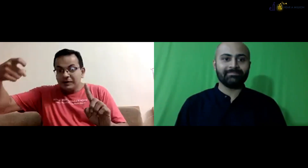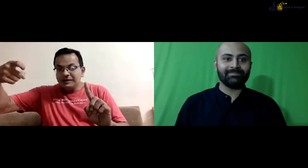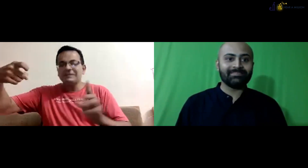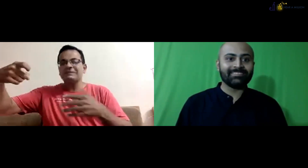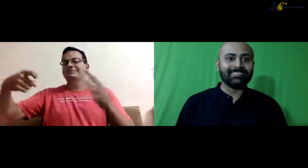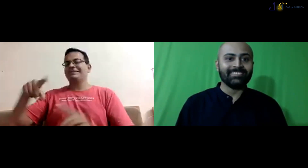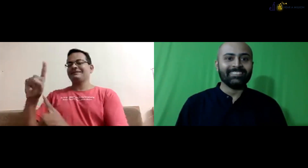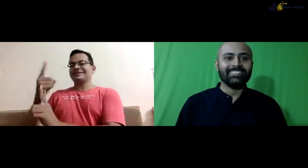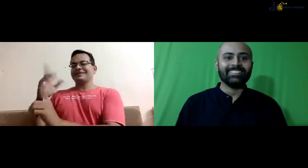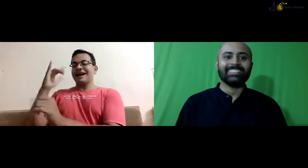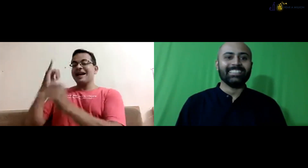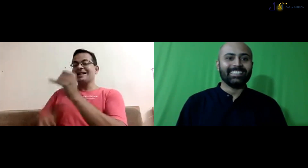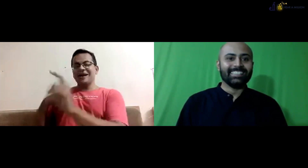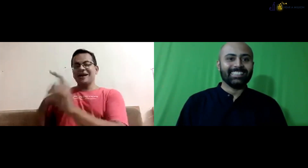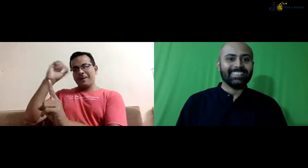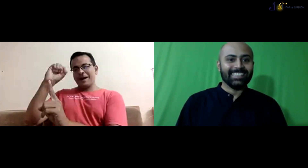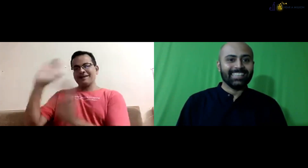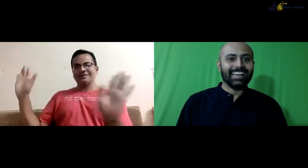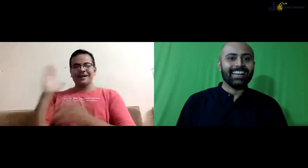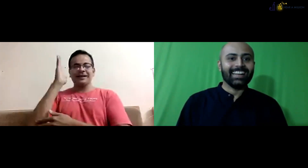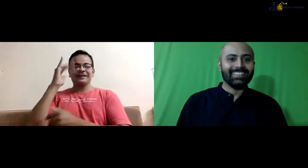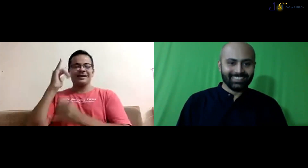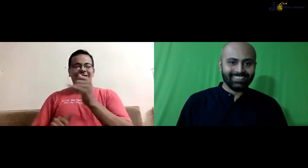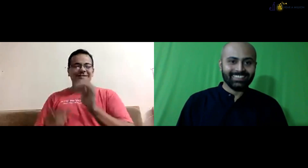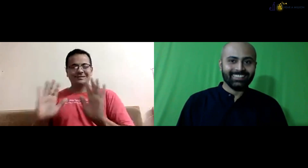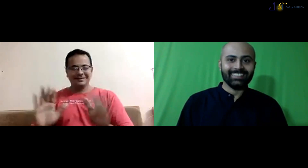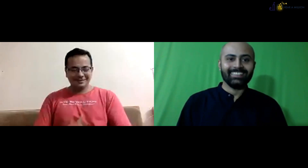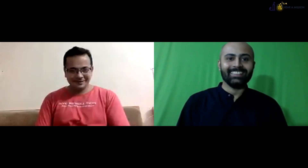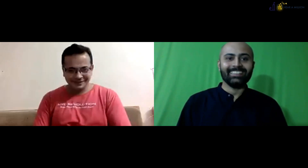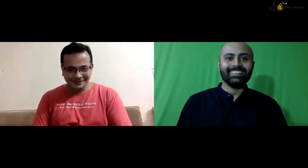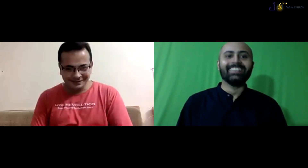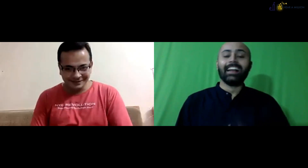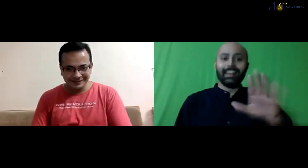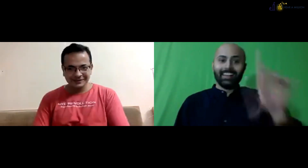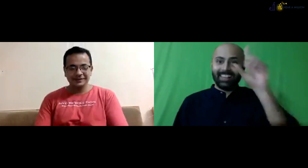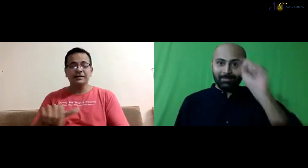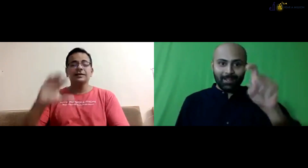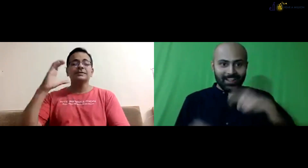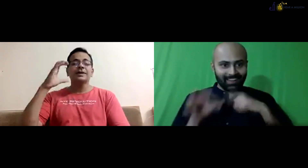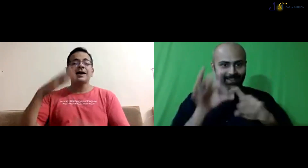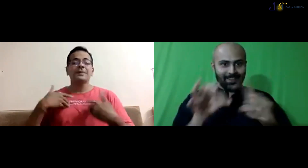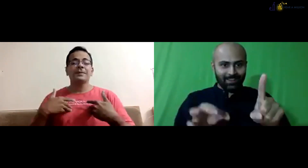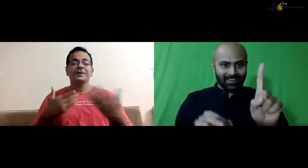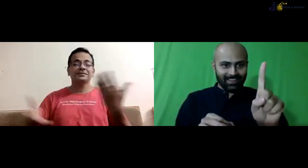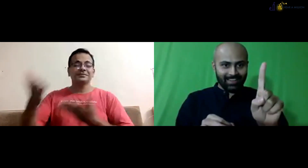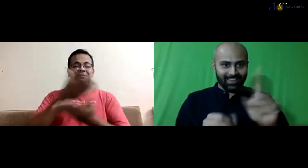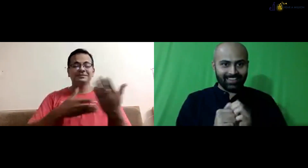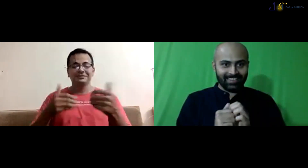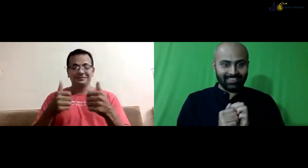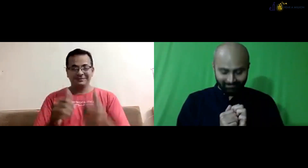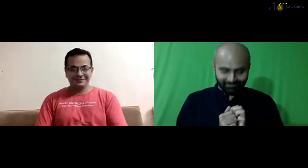and that would gonna be over soon. So I would remember that, yeah, in the end of the session, I